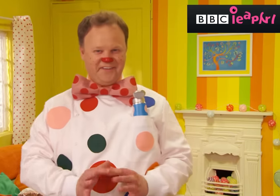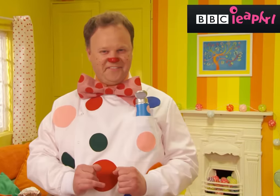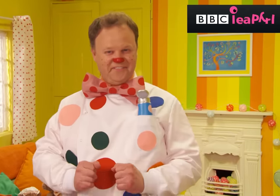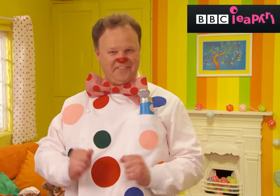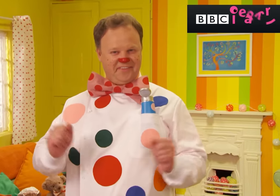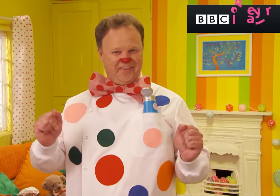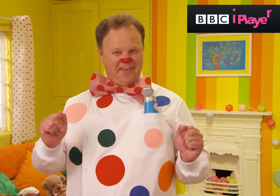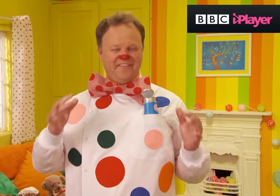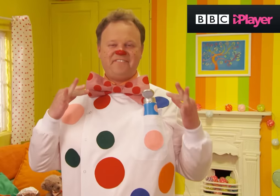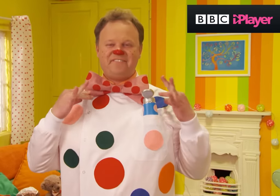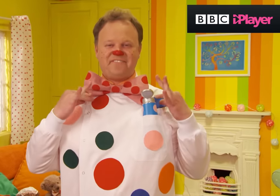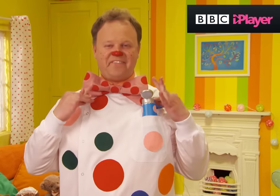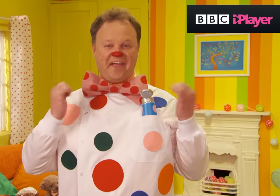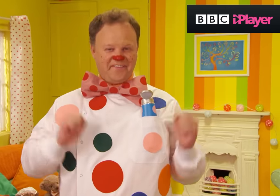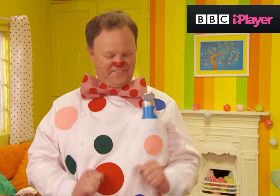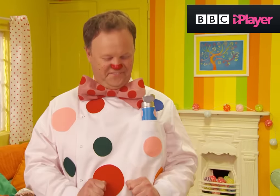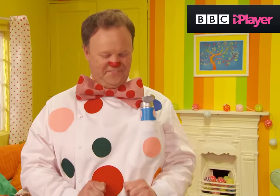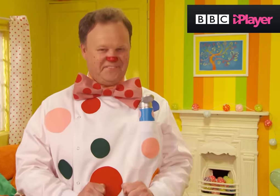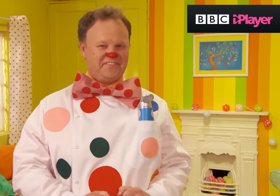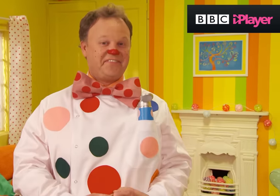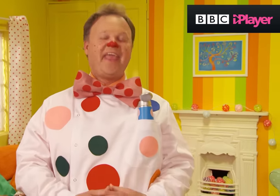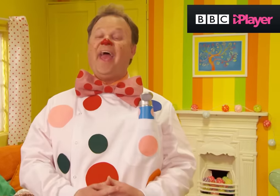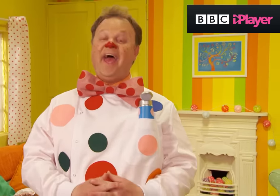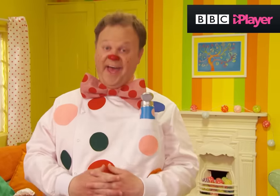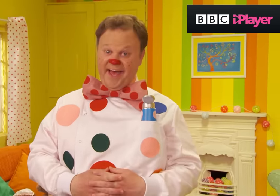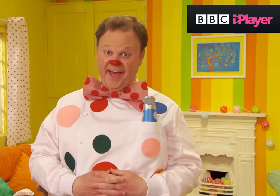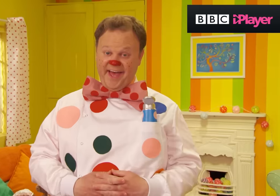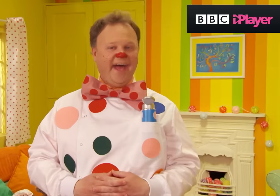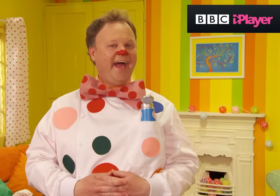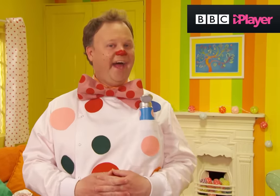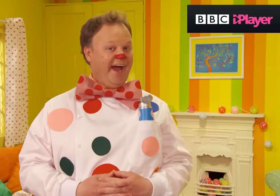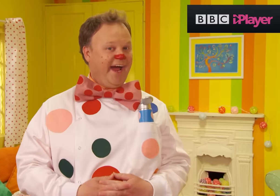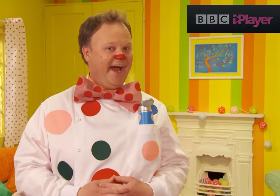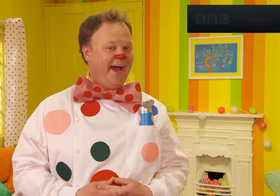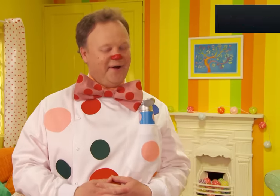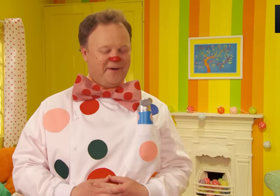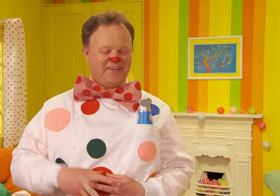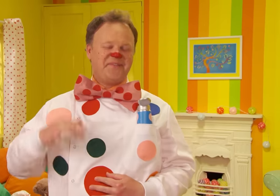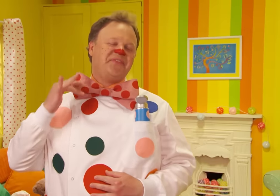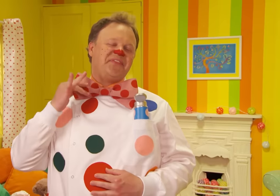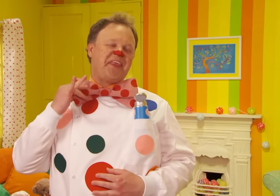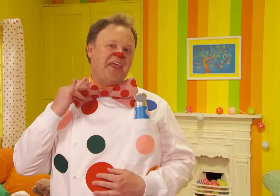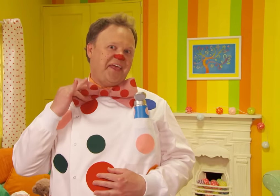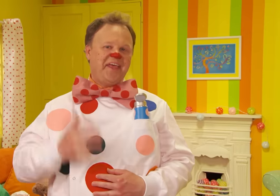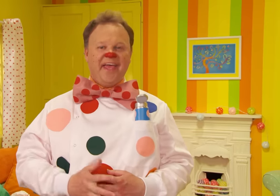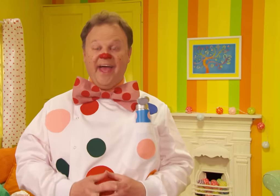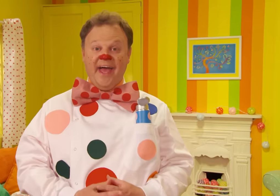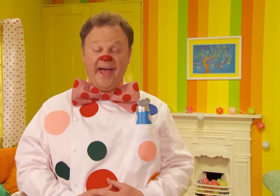Well done, Dentist Tumble. You did such a good job being a dentist today. We think